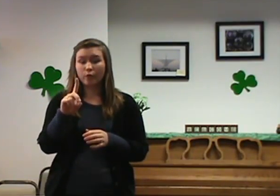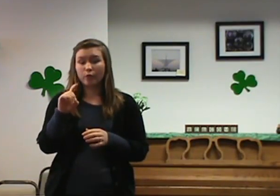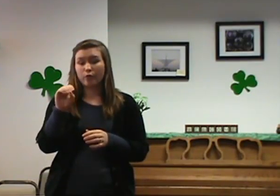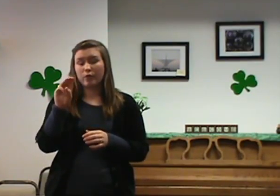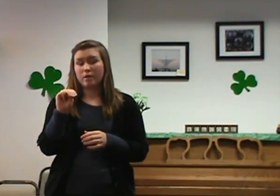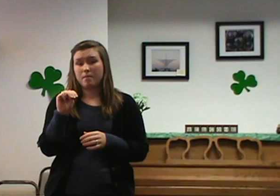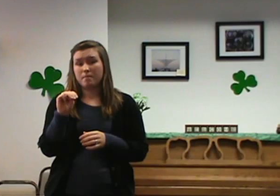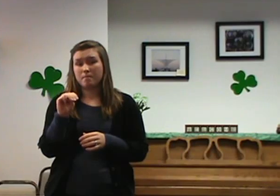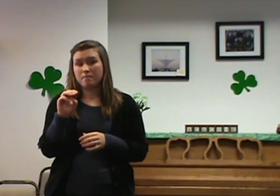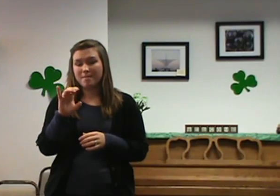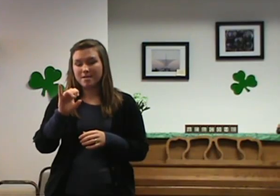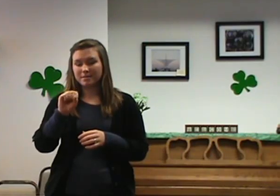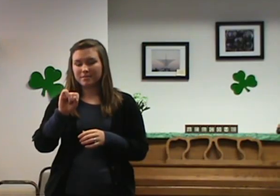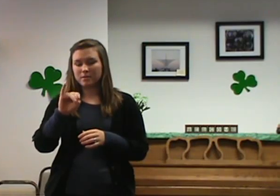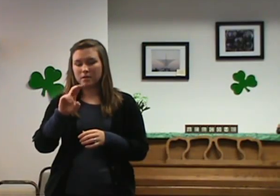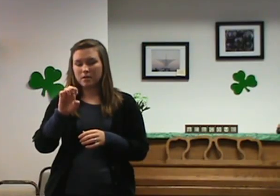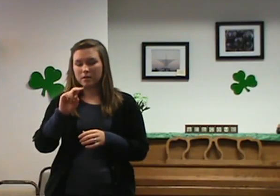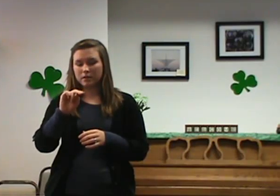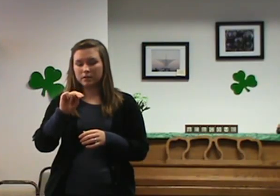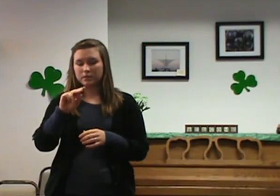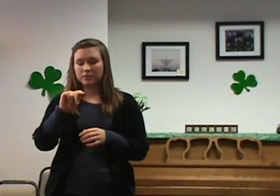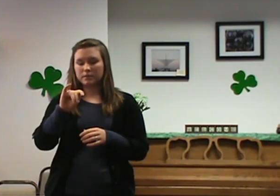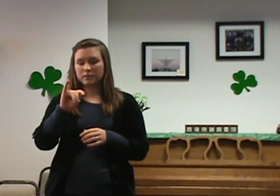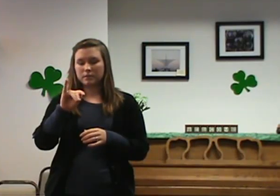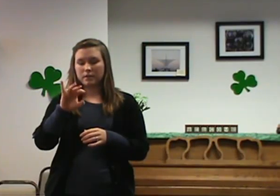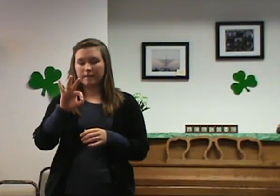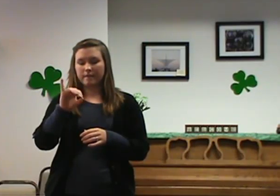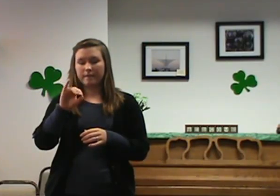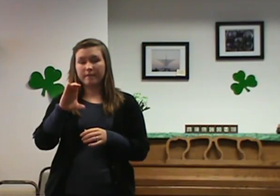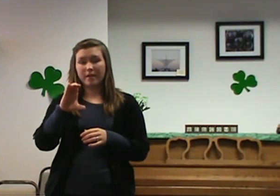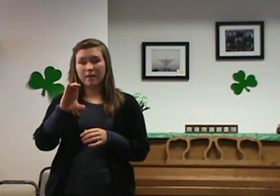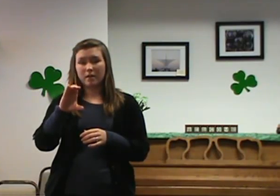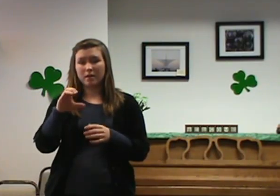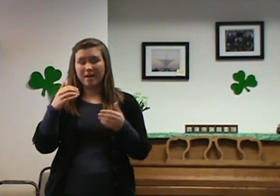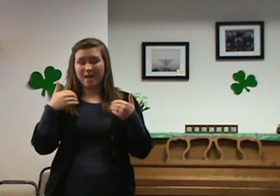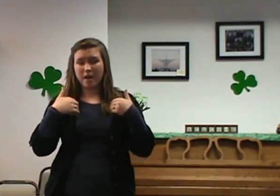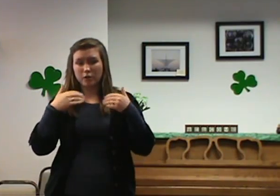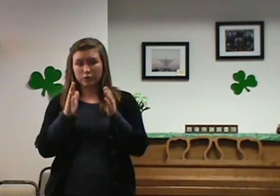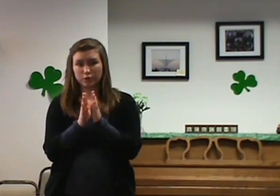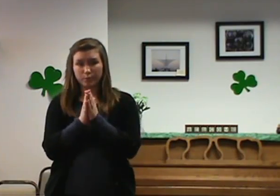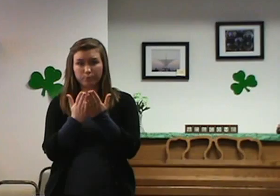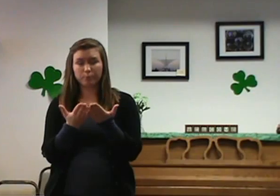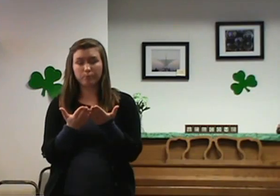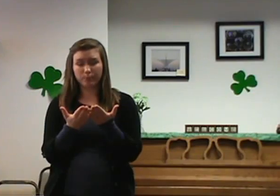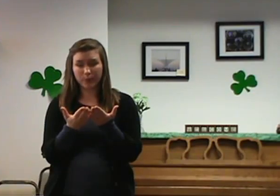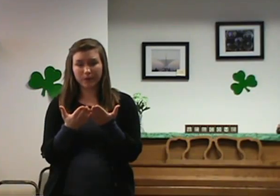user-friendly workbooks for every product, and if you've used some of them, then you're familiar with that.